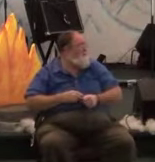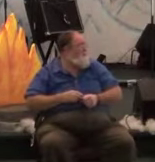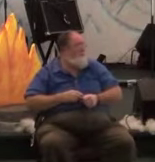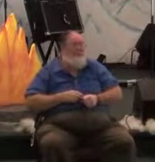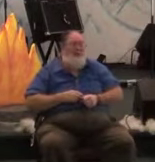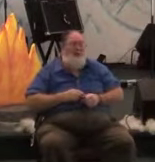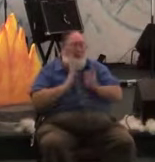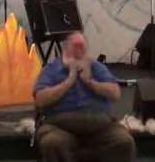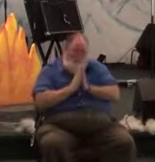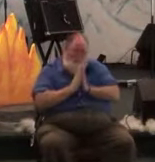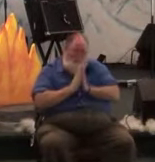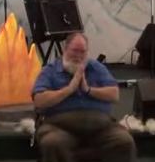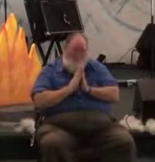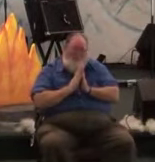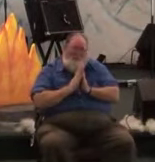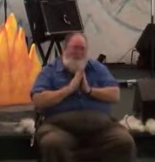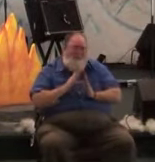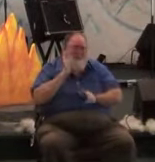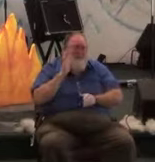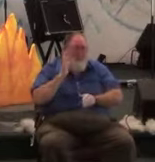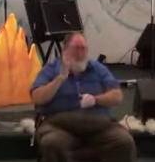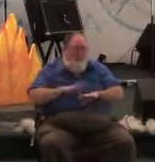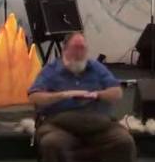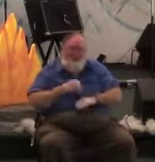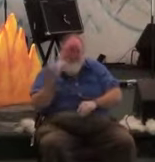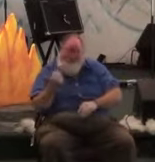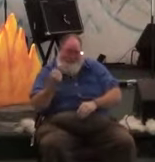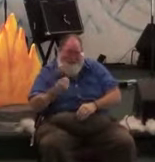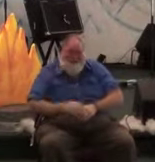Saturday. Well, I was going to announce that too.